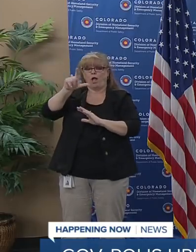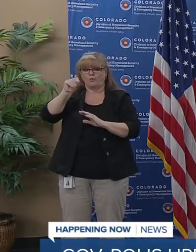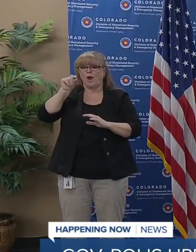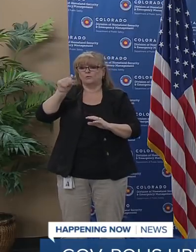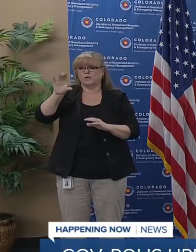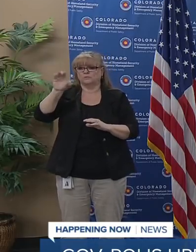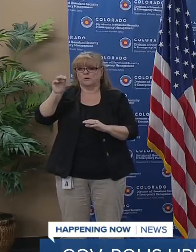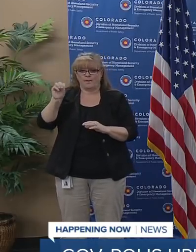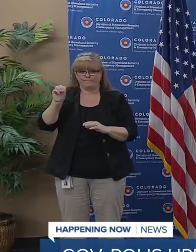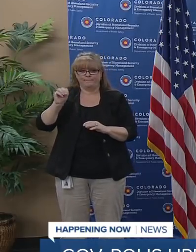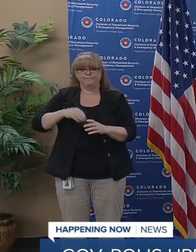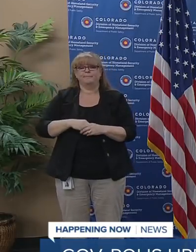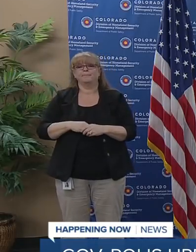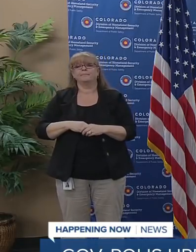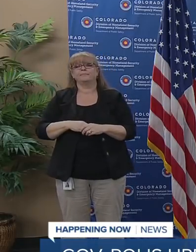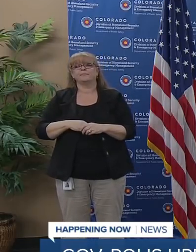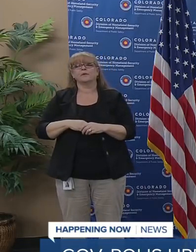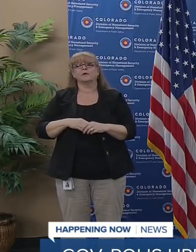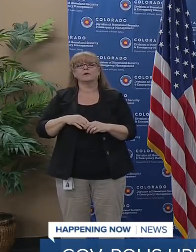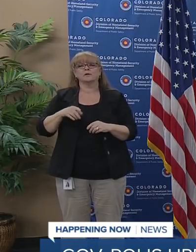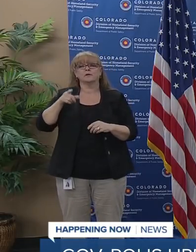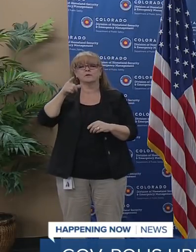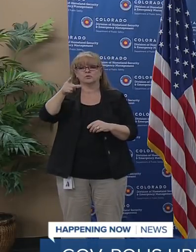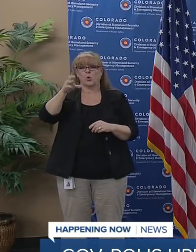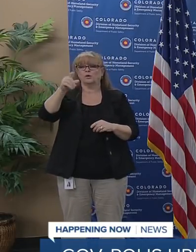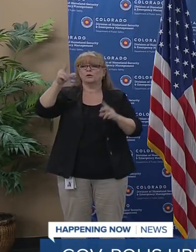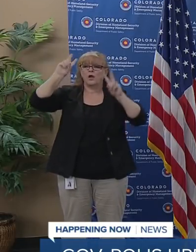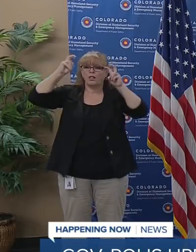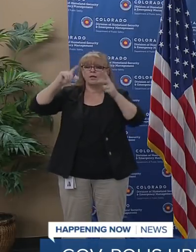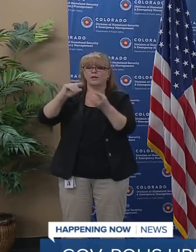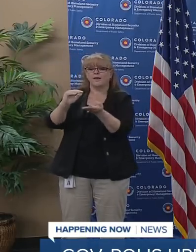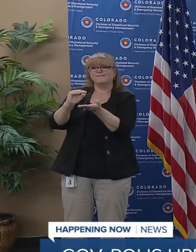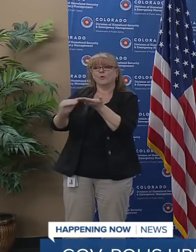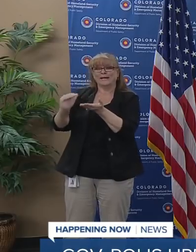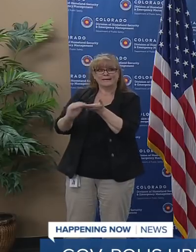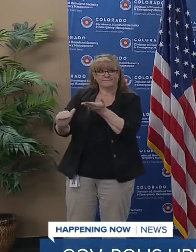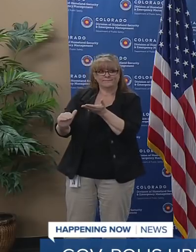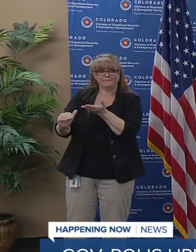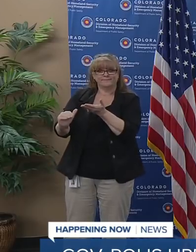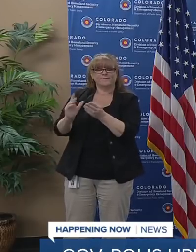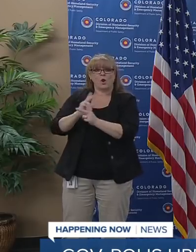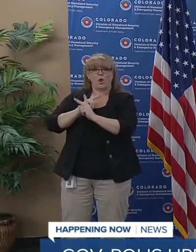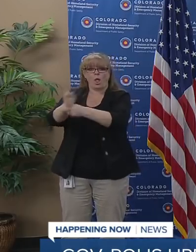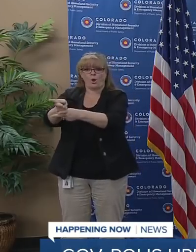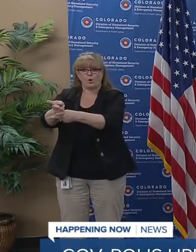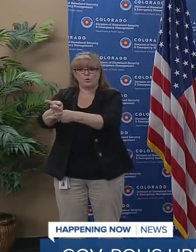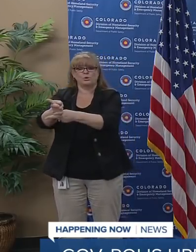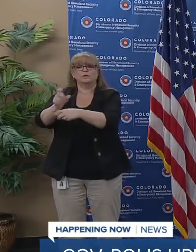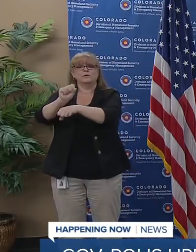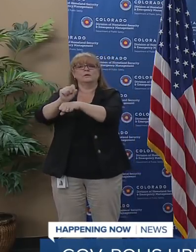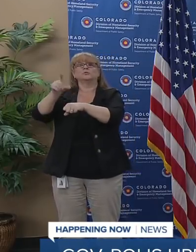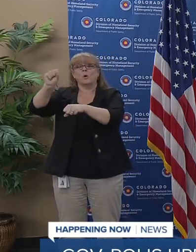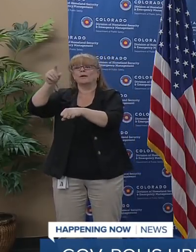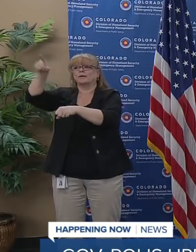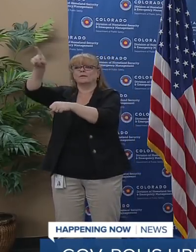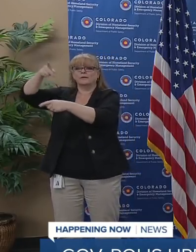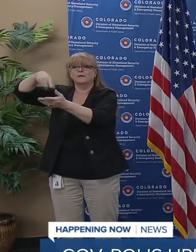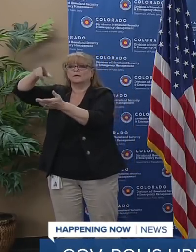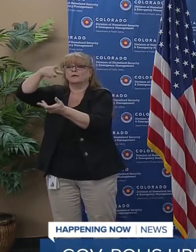forgivable loans, as long as they keep the people employed, they will be forgiven for 2.5 months of your average month's payroll